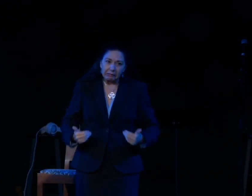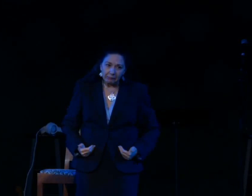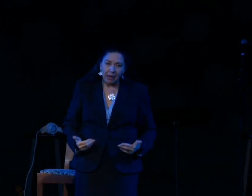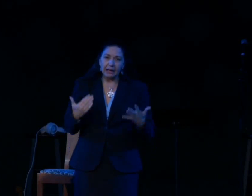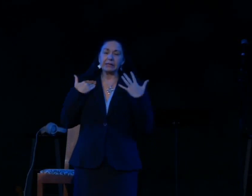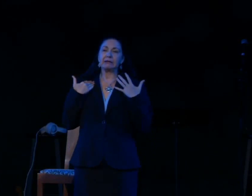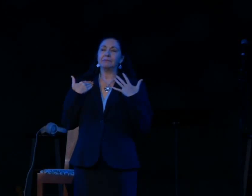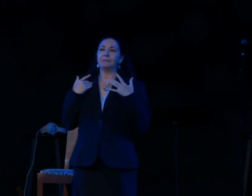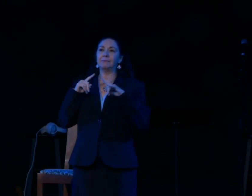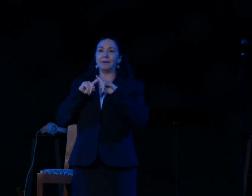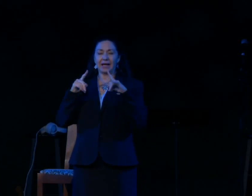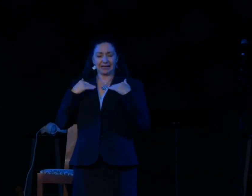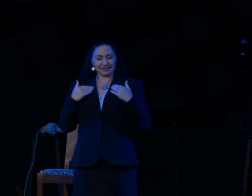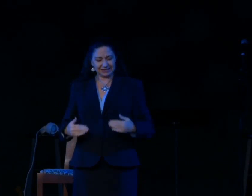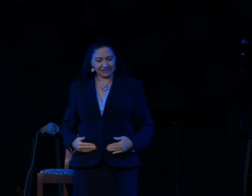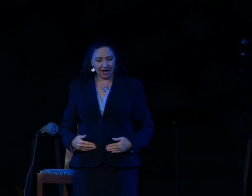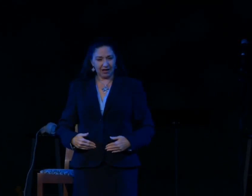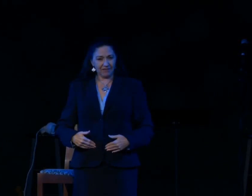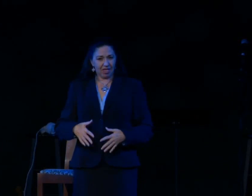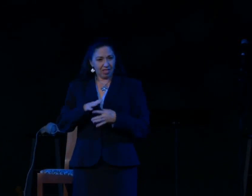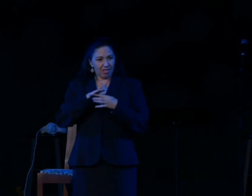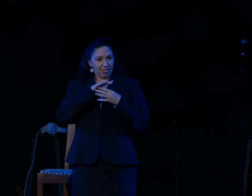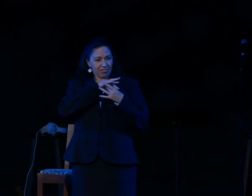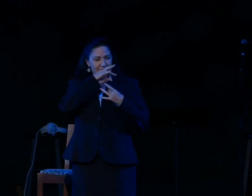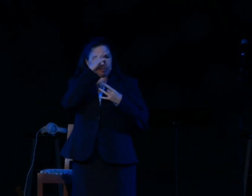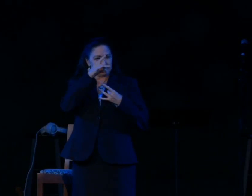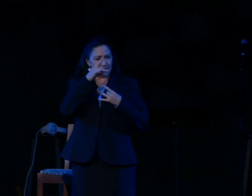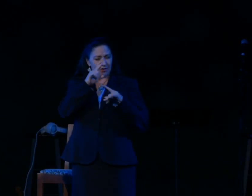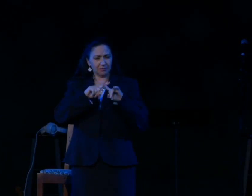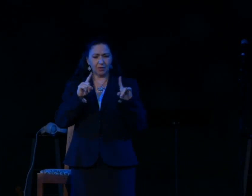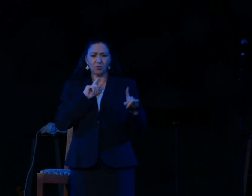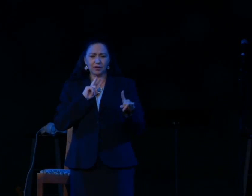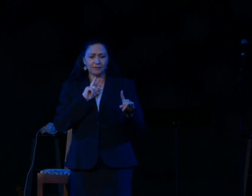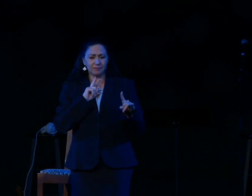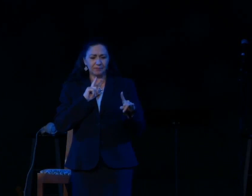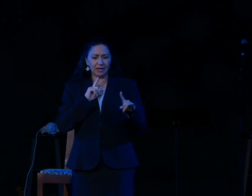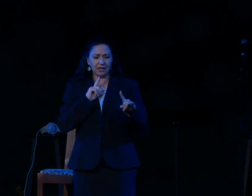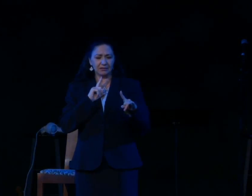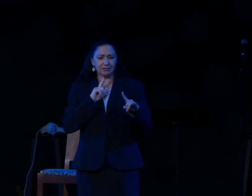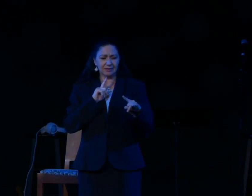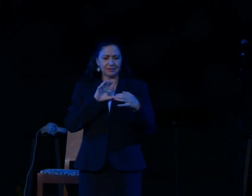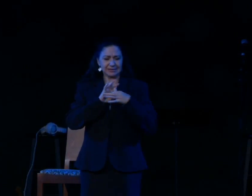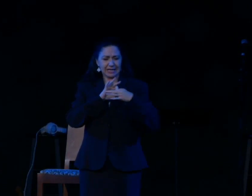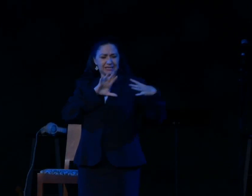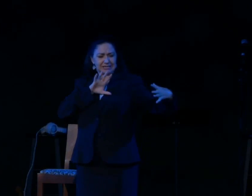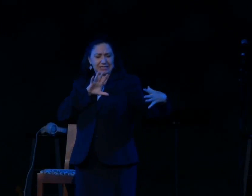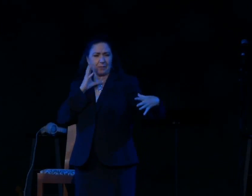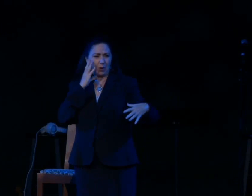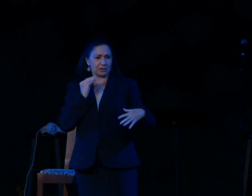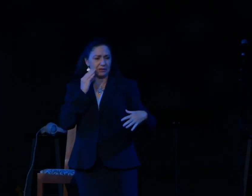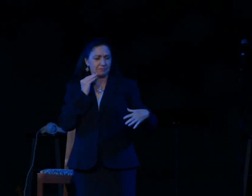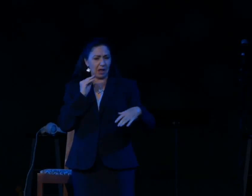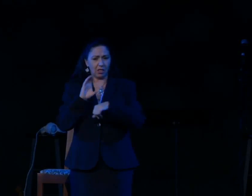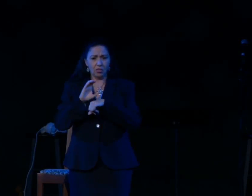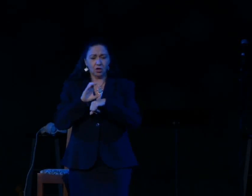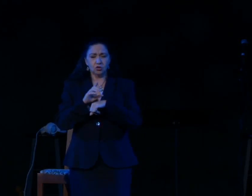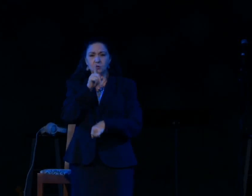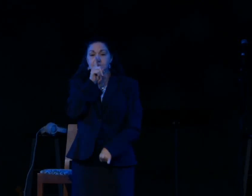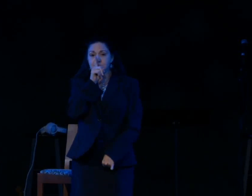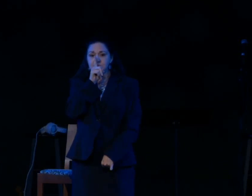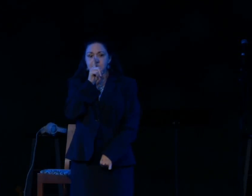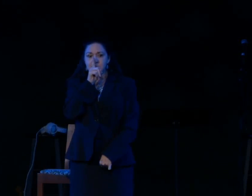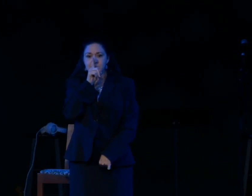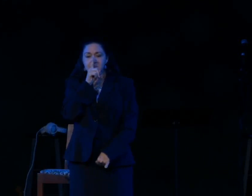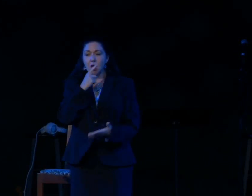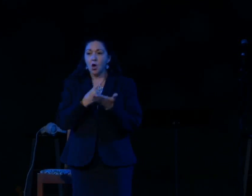that we have talked about sexuality as this disorienting experience, and the church remains silent. We